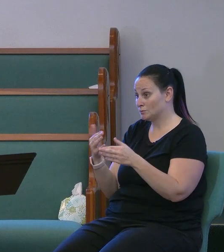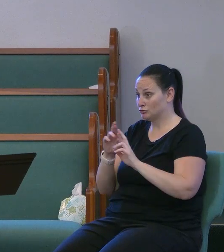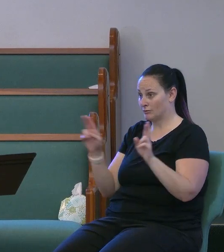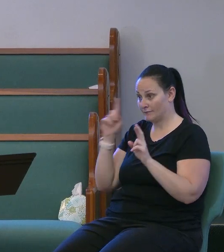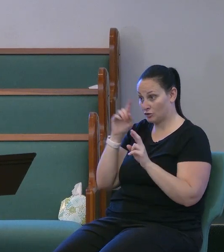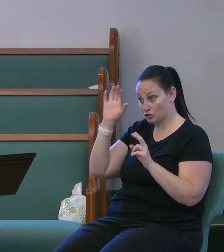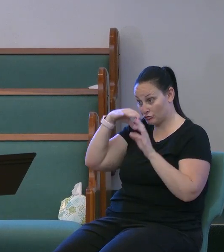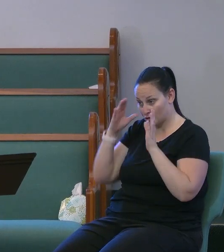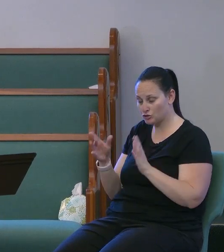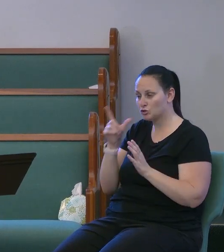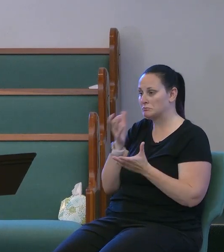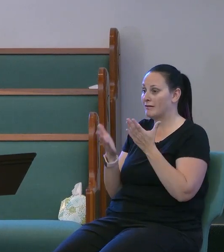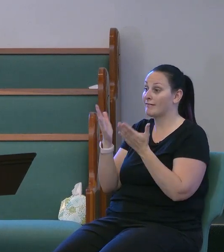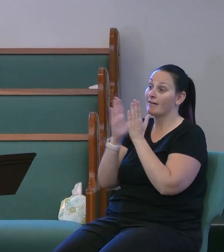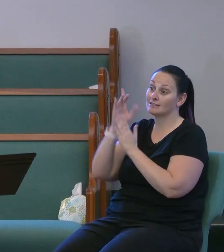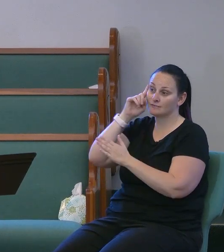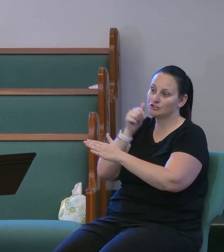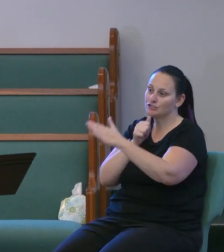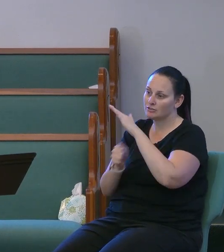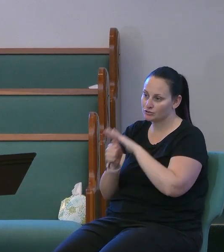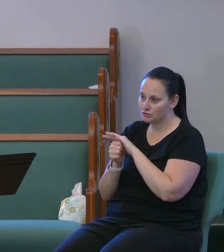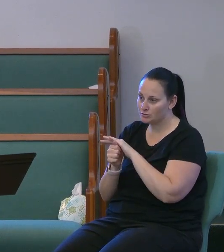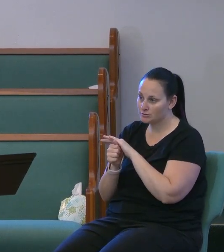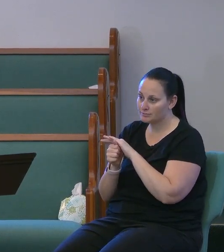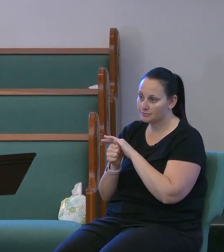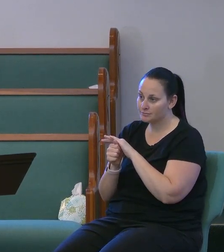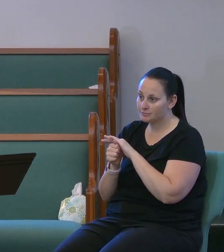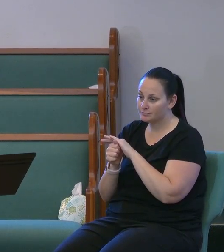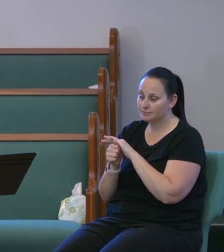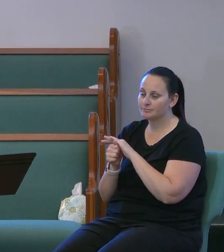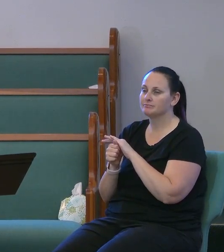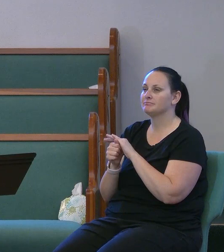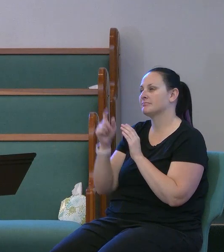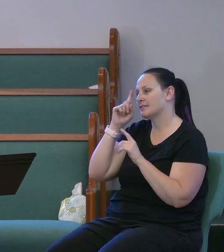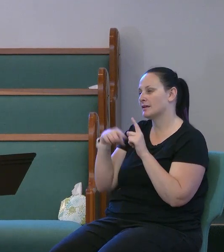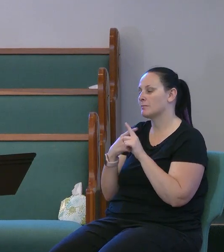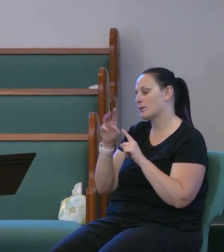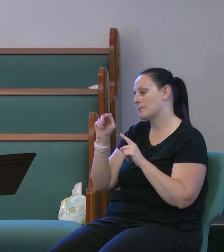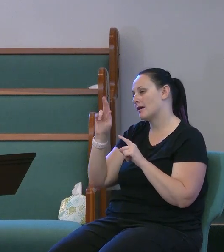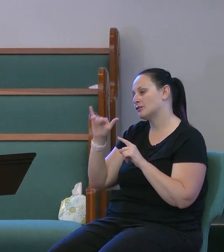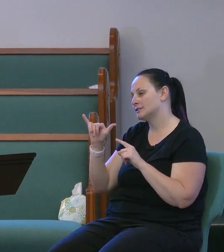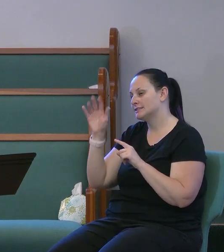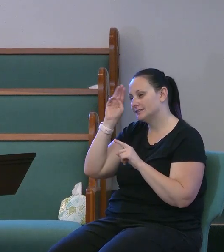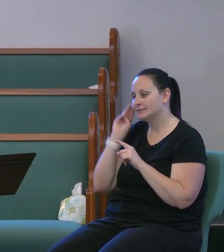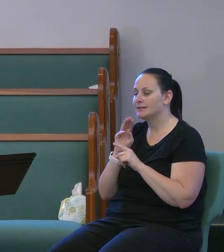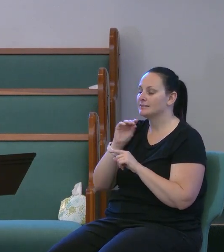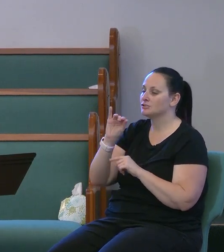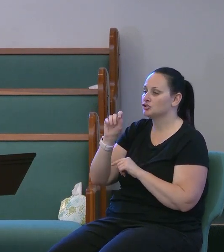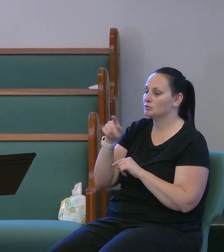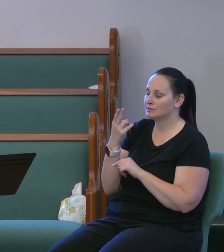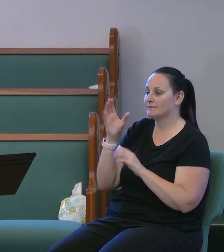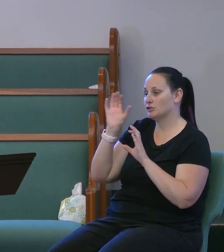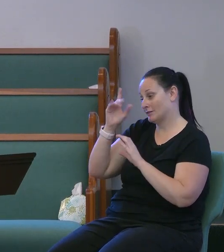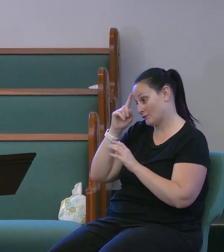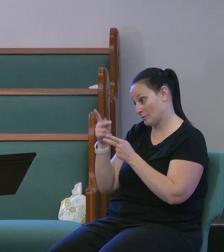stranger who might ask for shelter. Think of Mary and Joseph looking for a place to